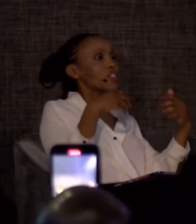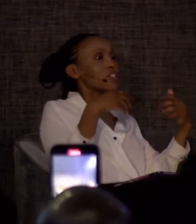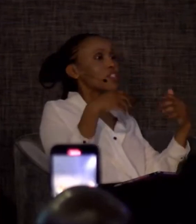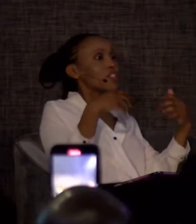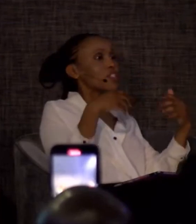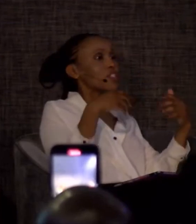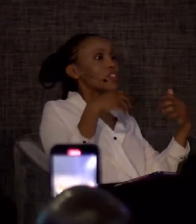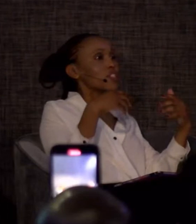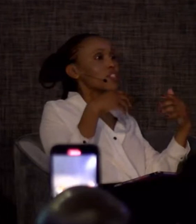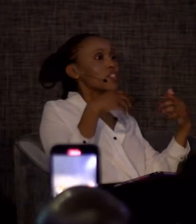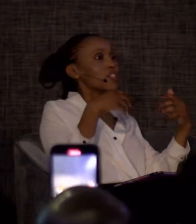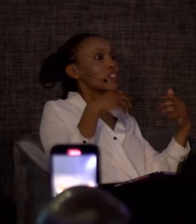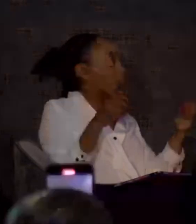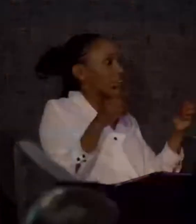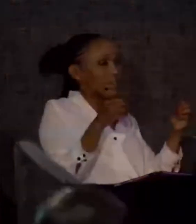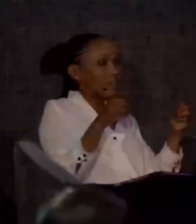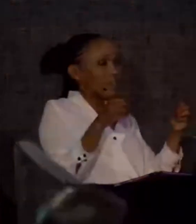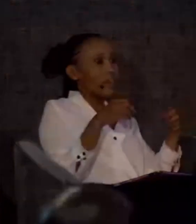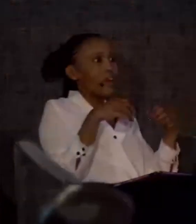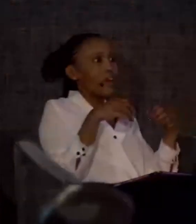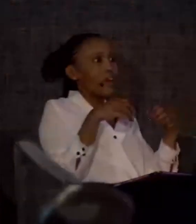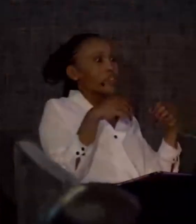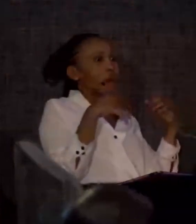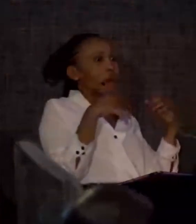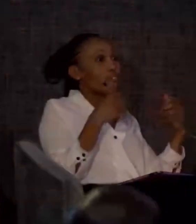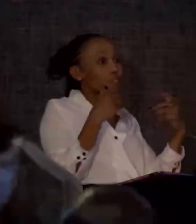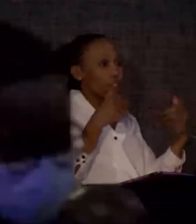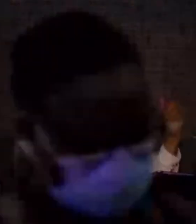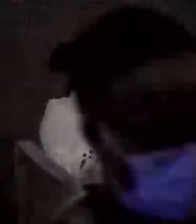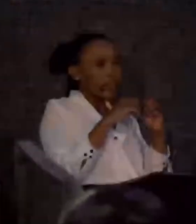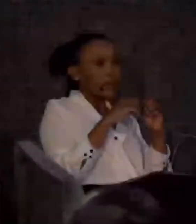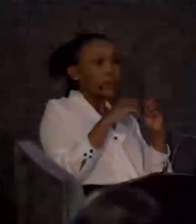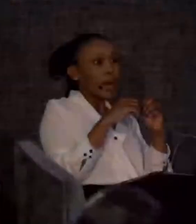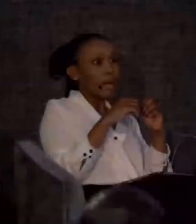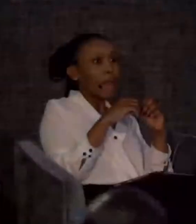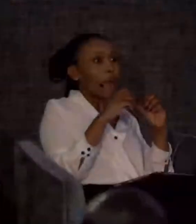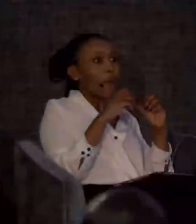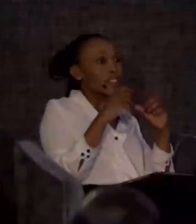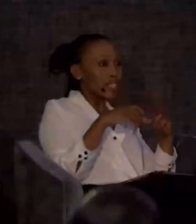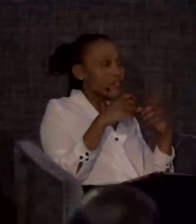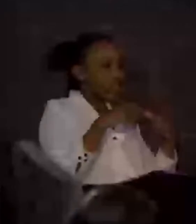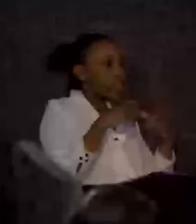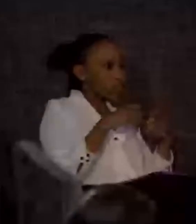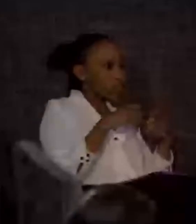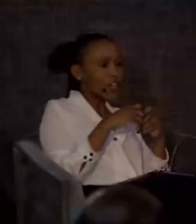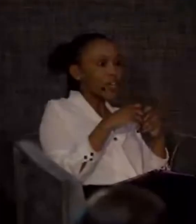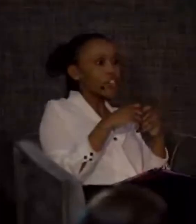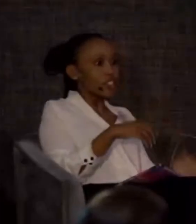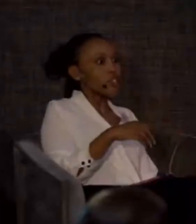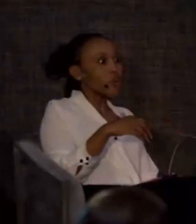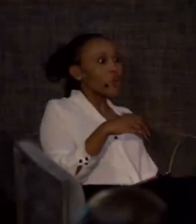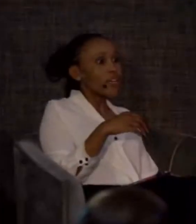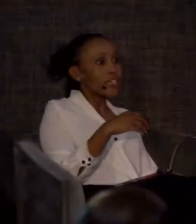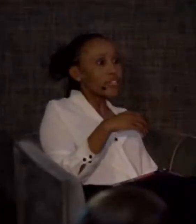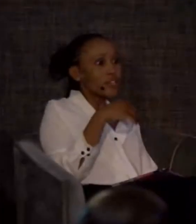always done them, maybe tweaking the plans here and there. And so I feel like one of the things that really needs to change